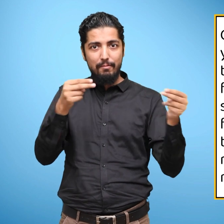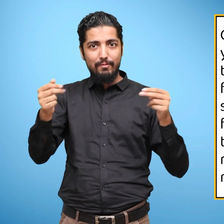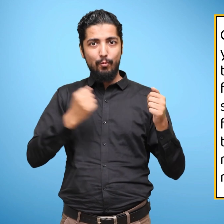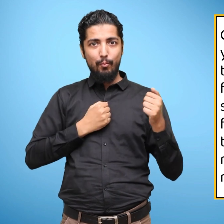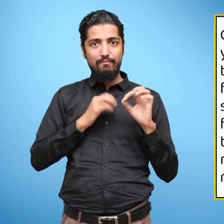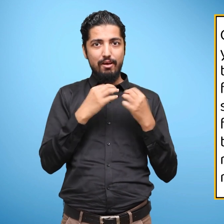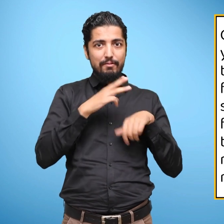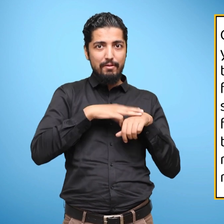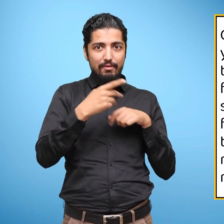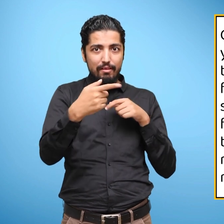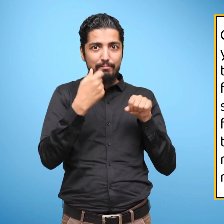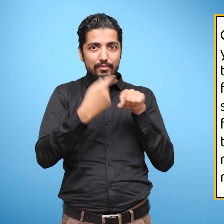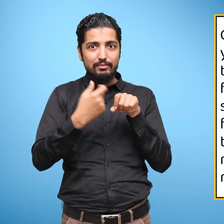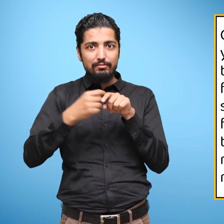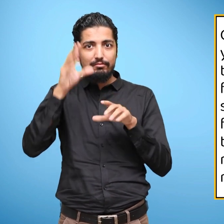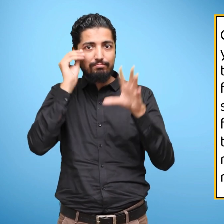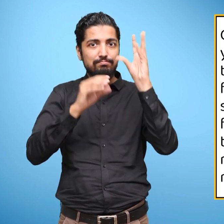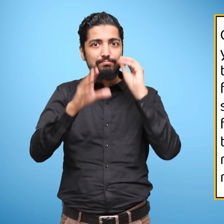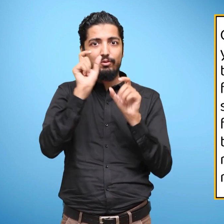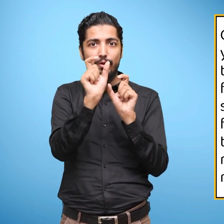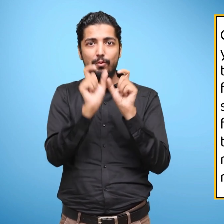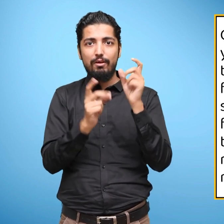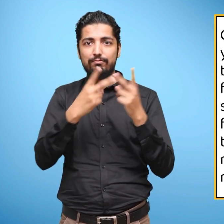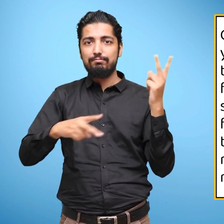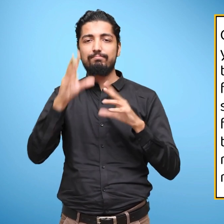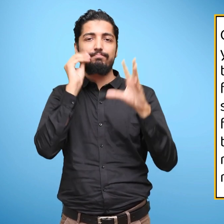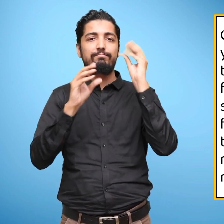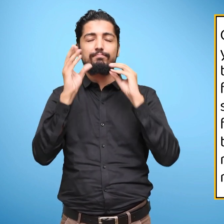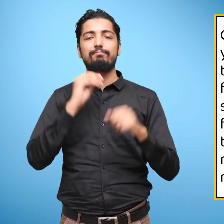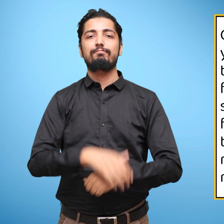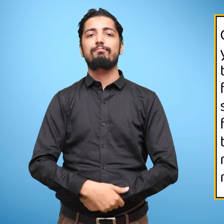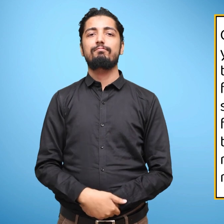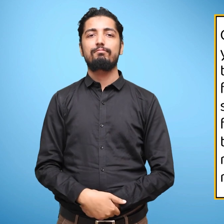3